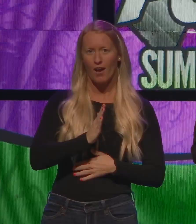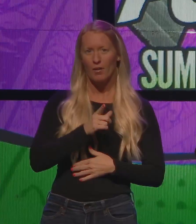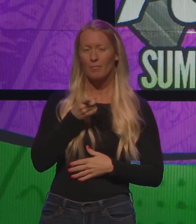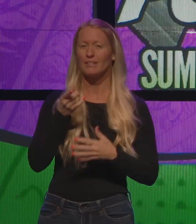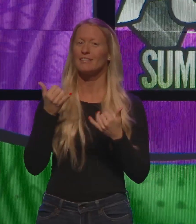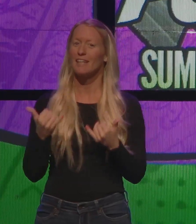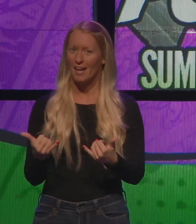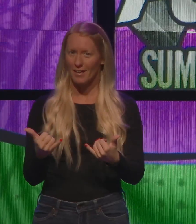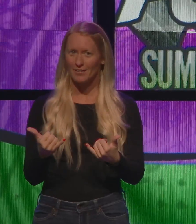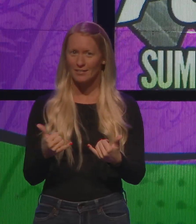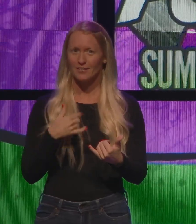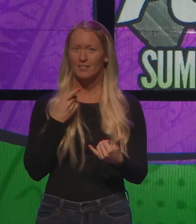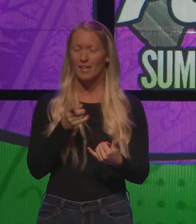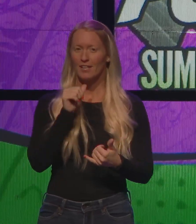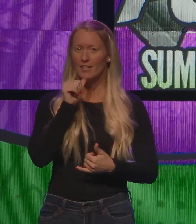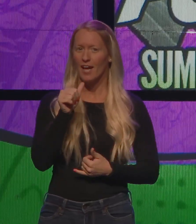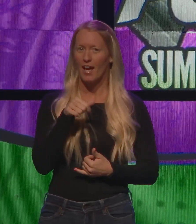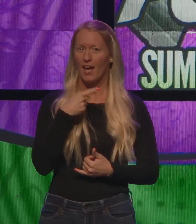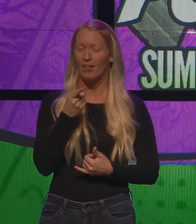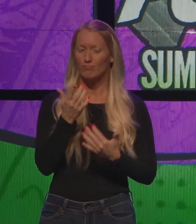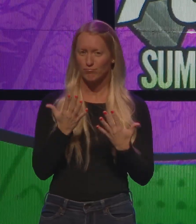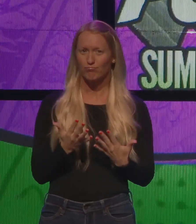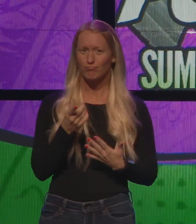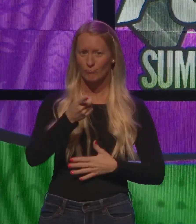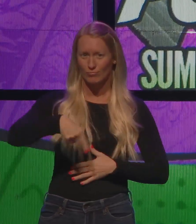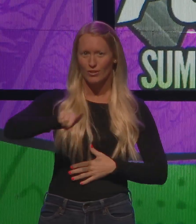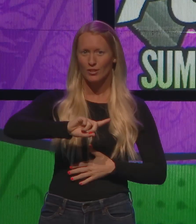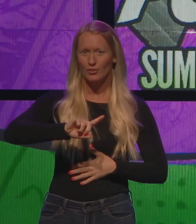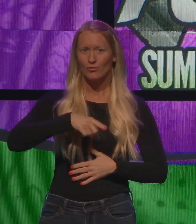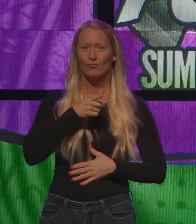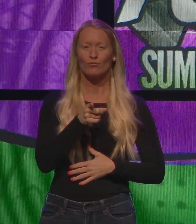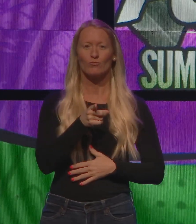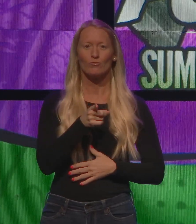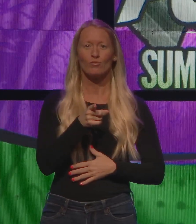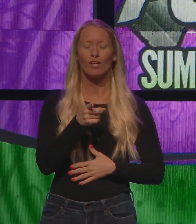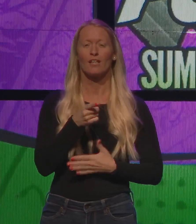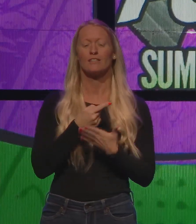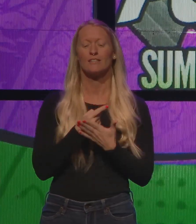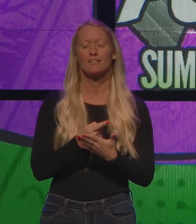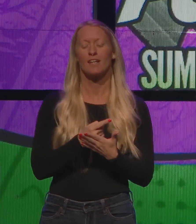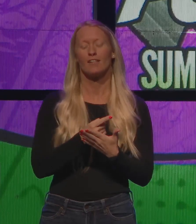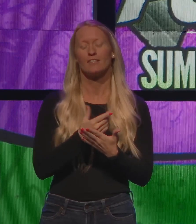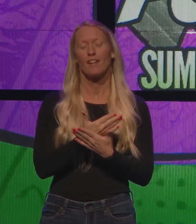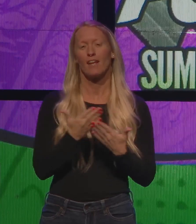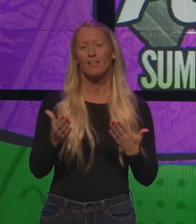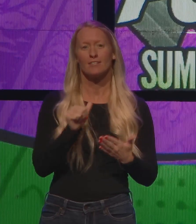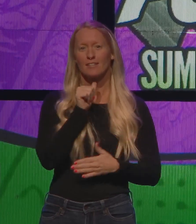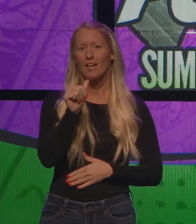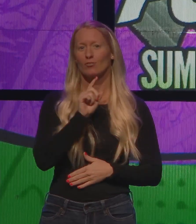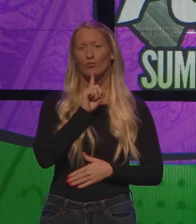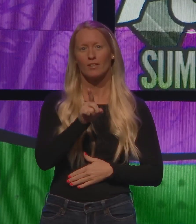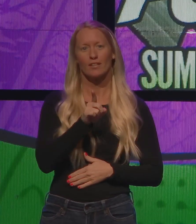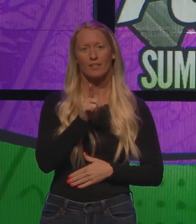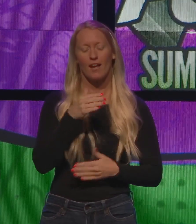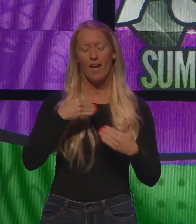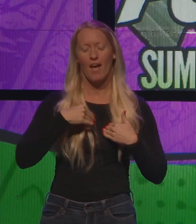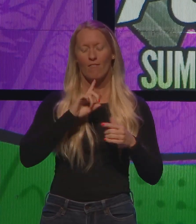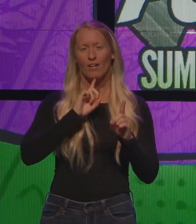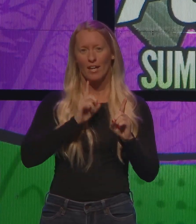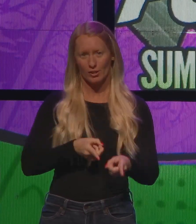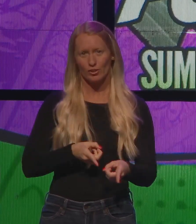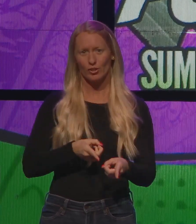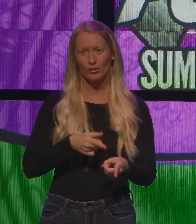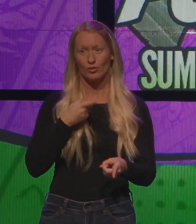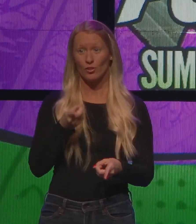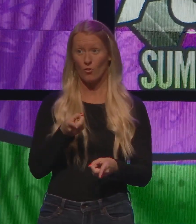We're going to tap into more things that I truthfully do not have an answer to. So if you came here today looking for a black or